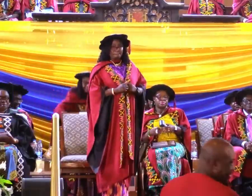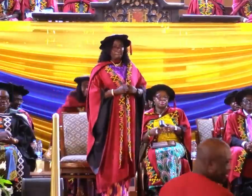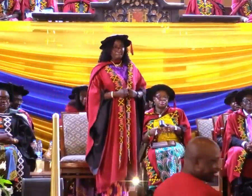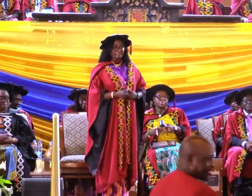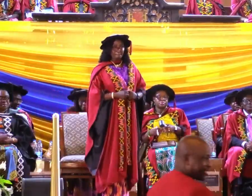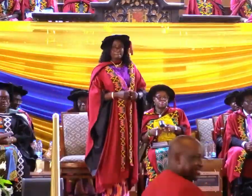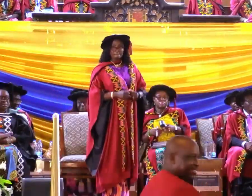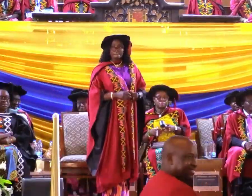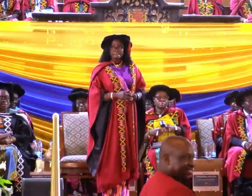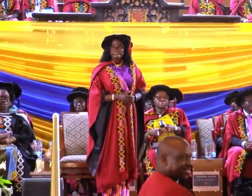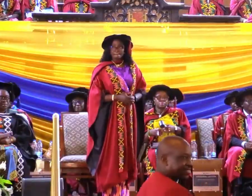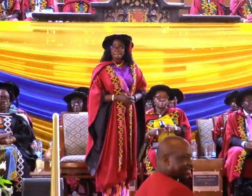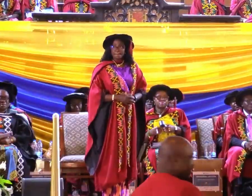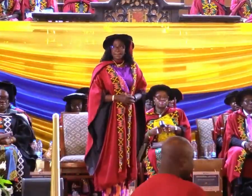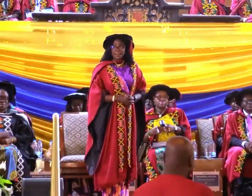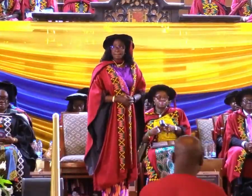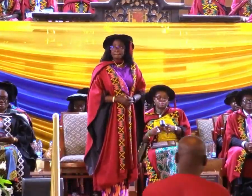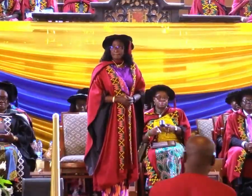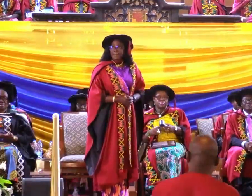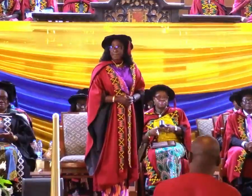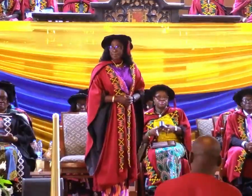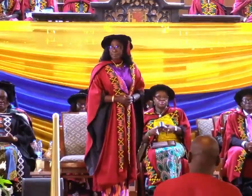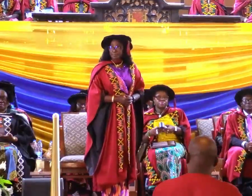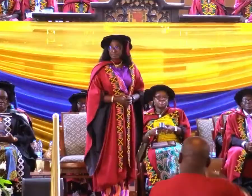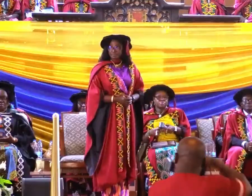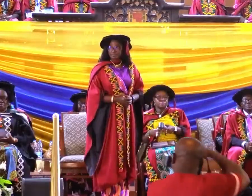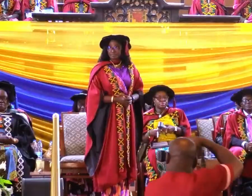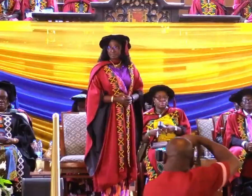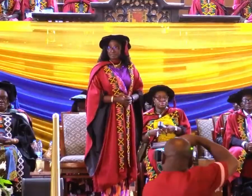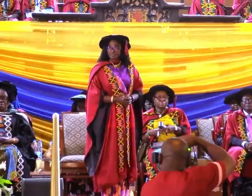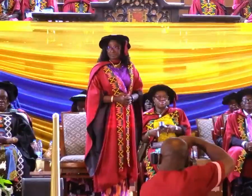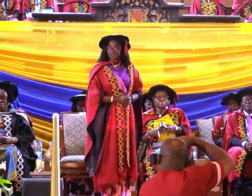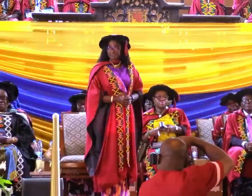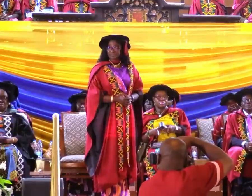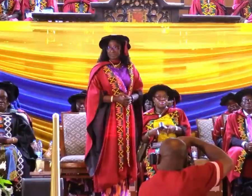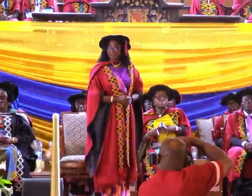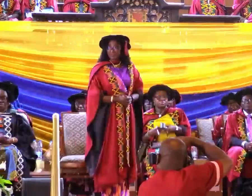St. Louis Secondary School, 1983 to 85 year group.